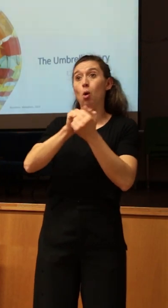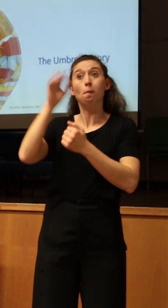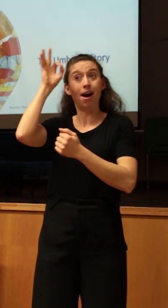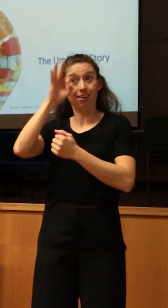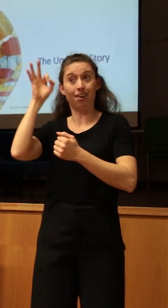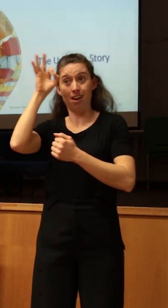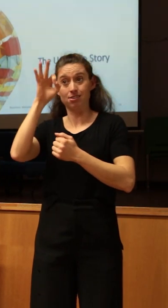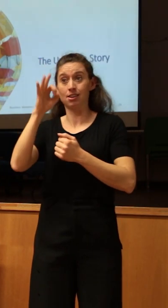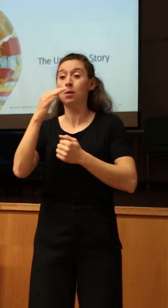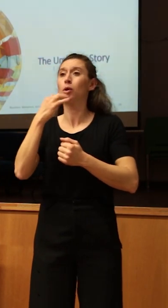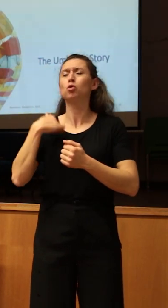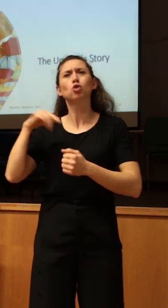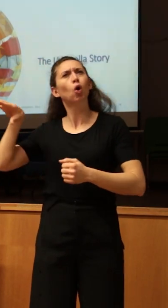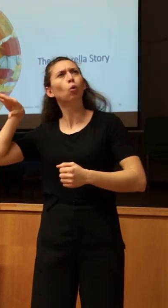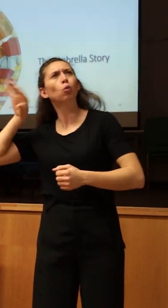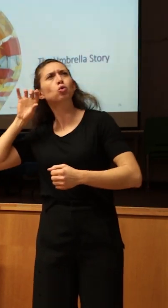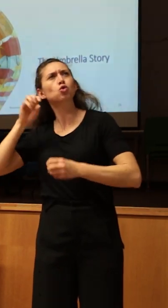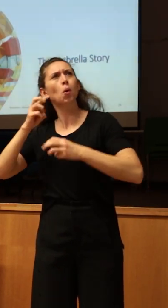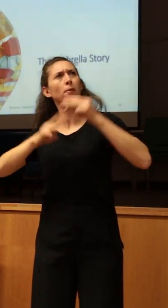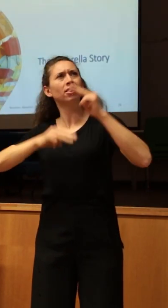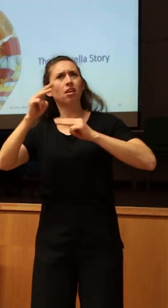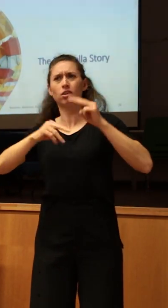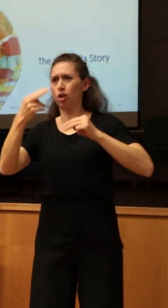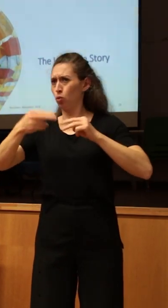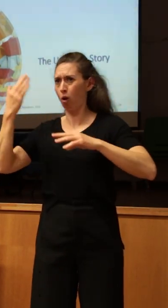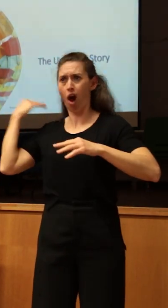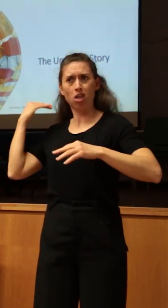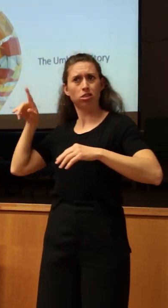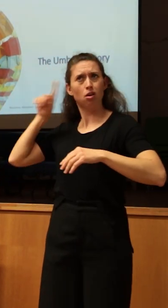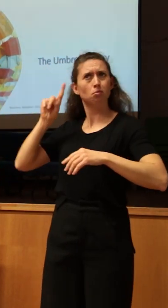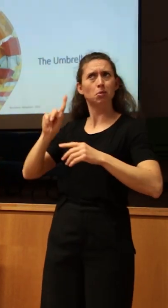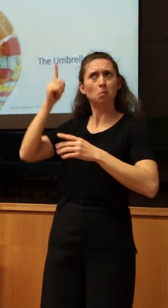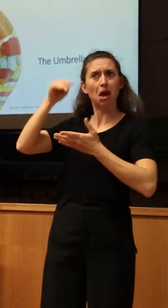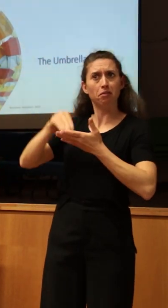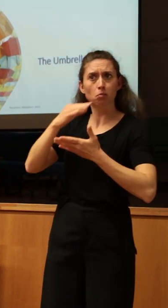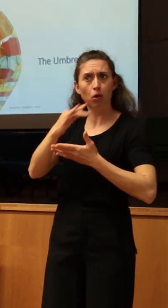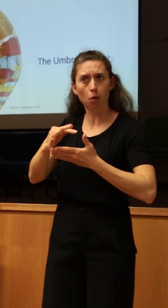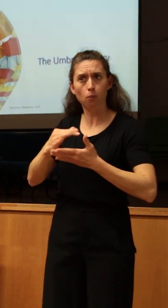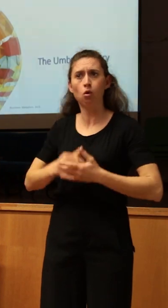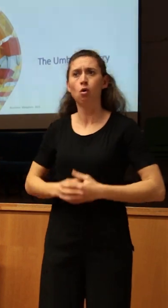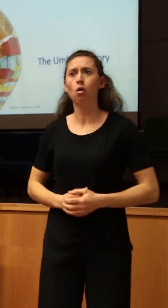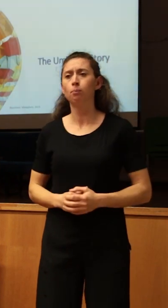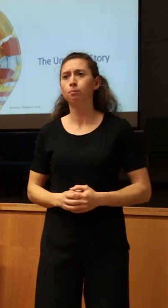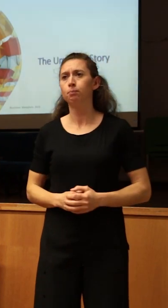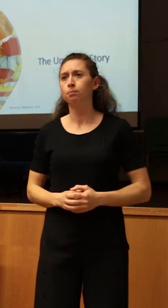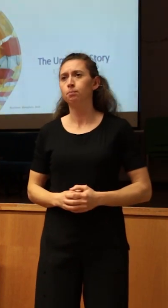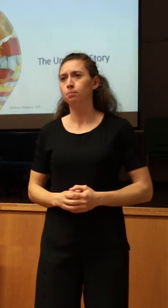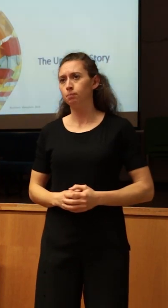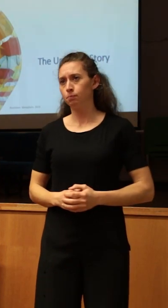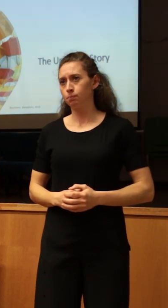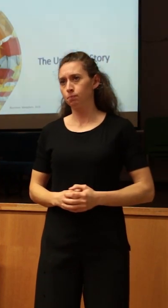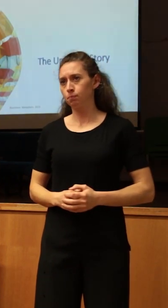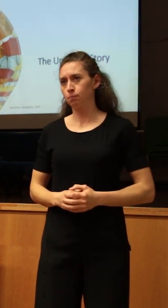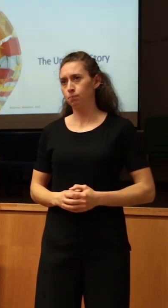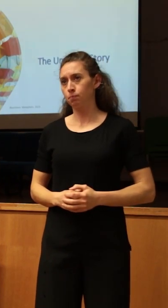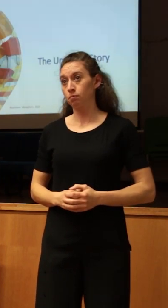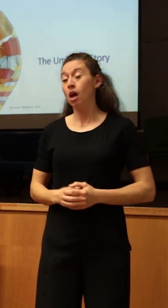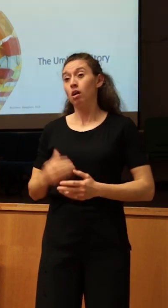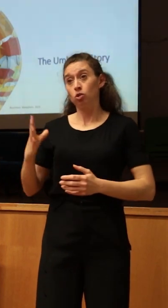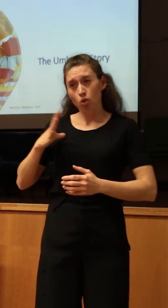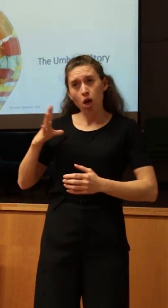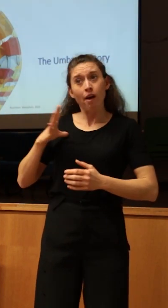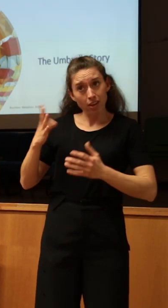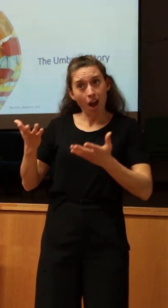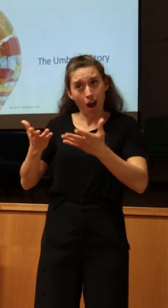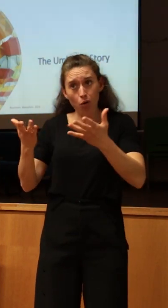heard before, cuando escucho una metáfora que nunca he escuchado antes, which still happens to me 30 years from my English speaking life, y todavía